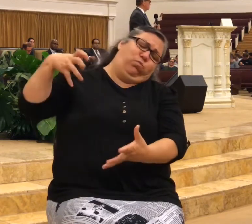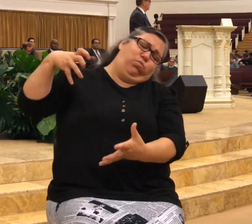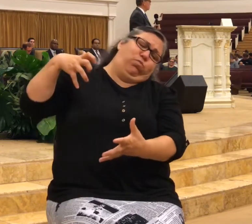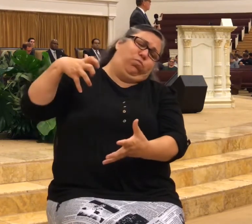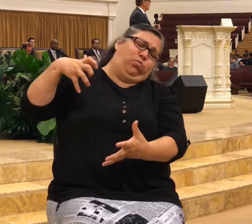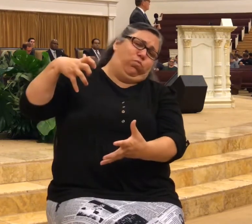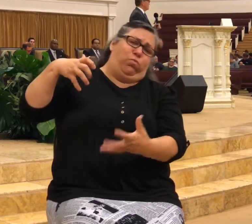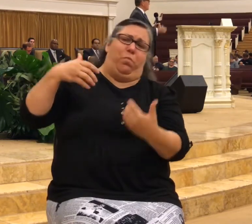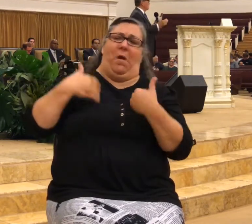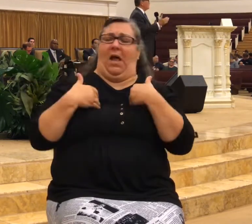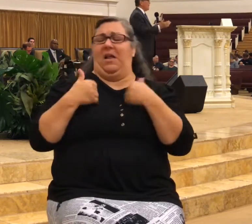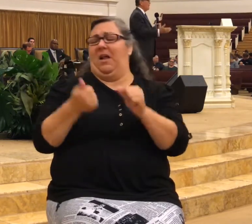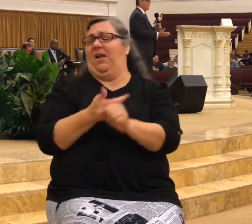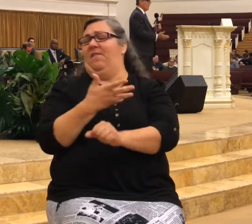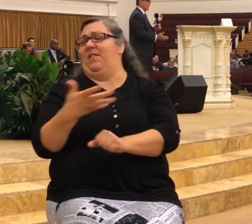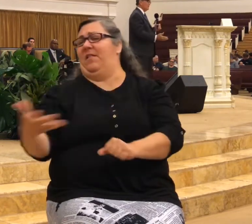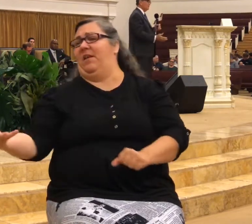goods.